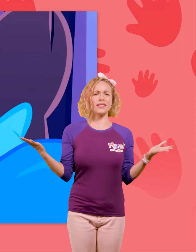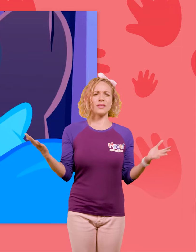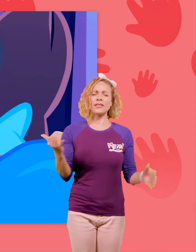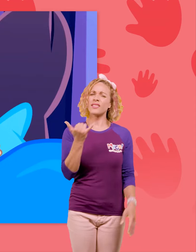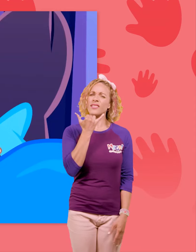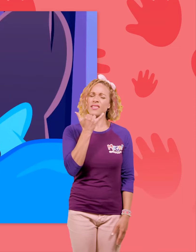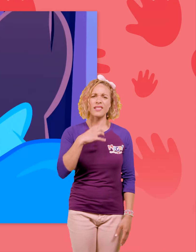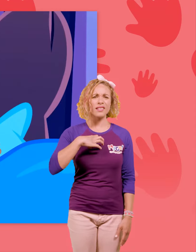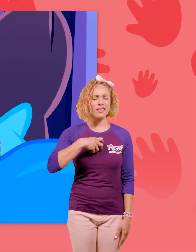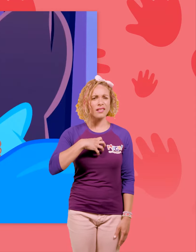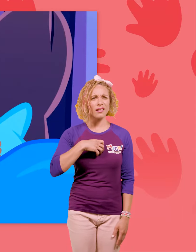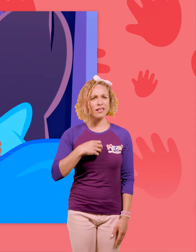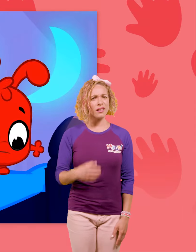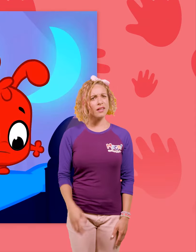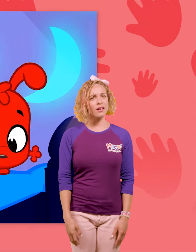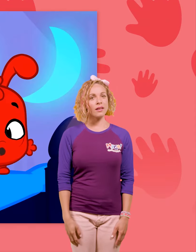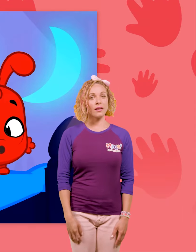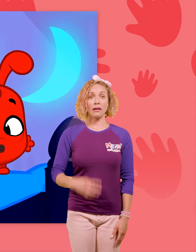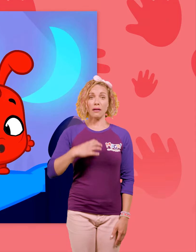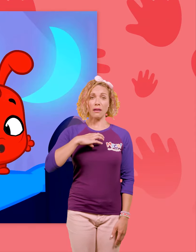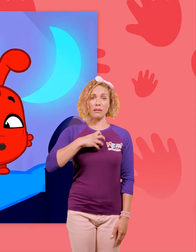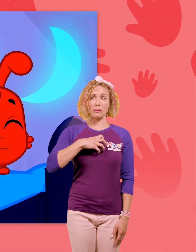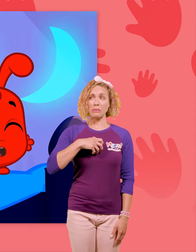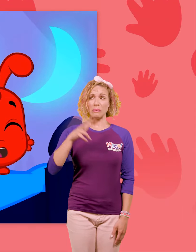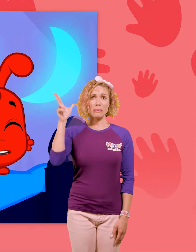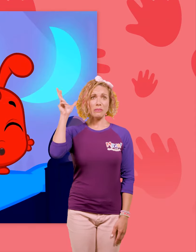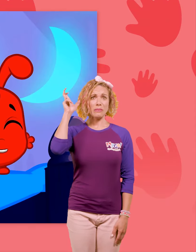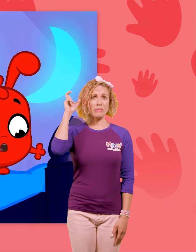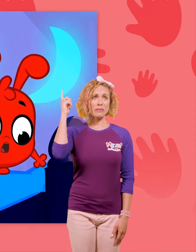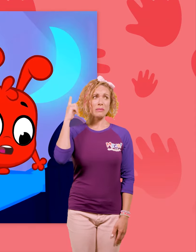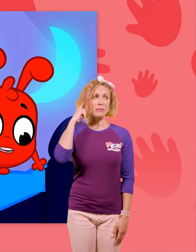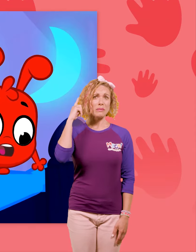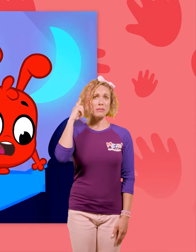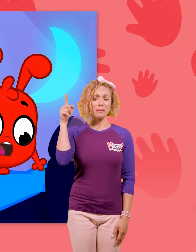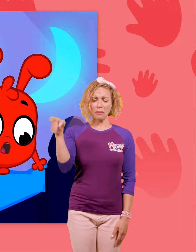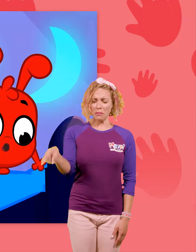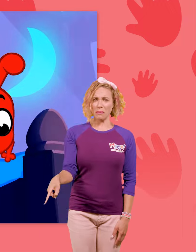Huh? What's wrong, Morphle? Morphle, hear a sound.